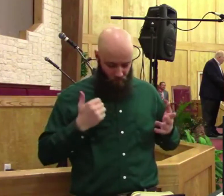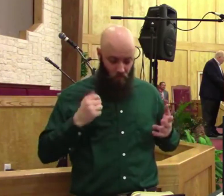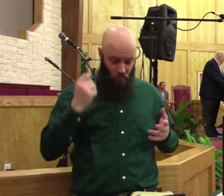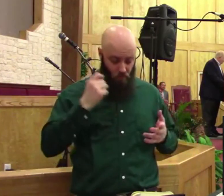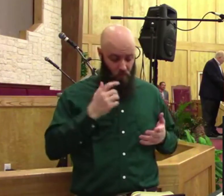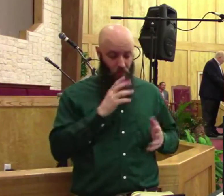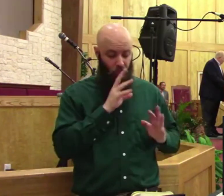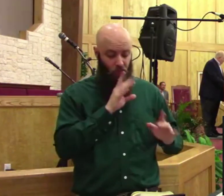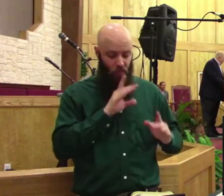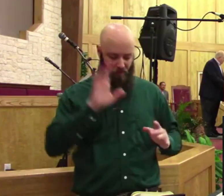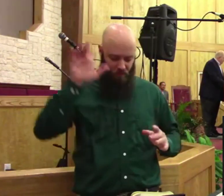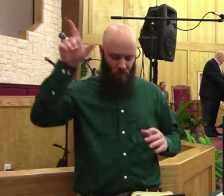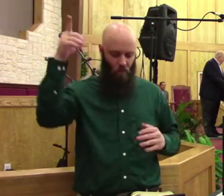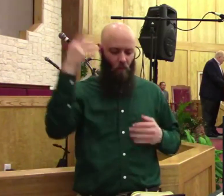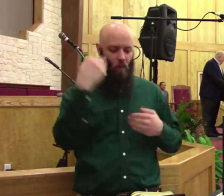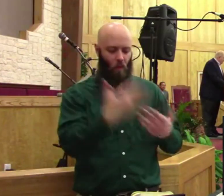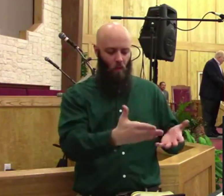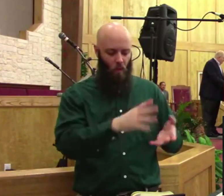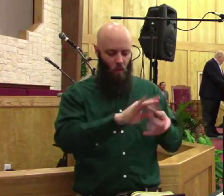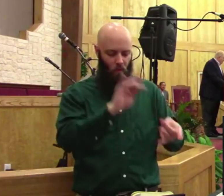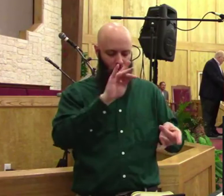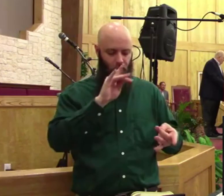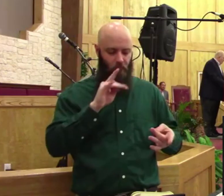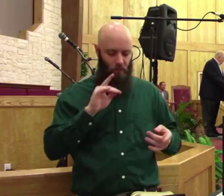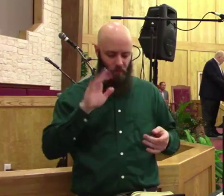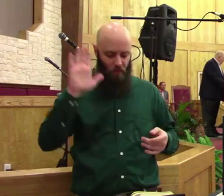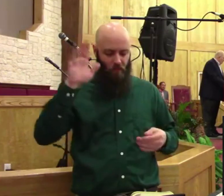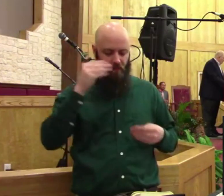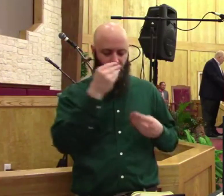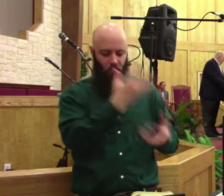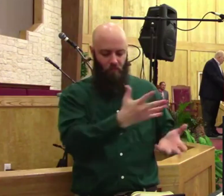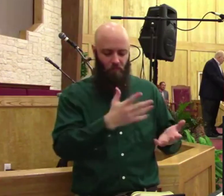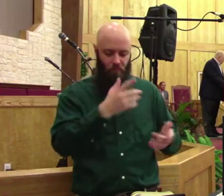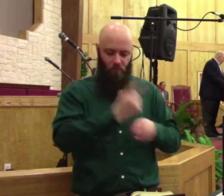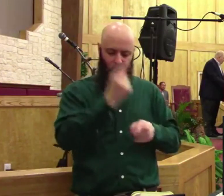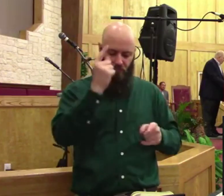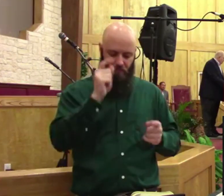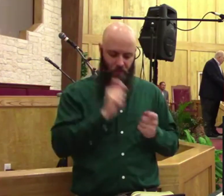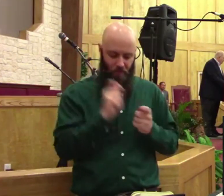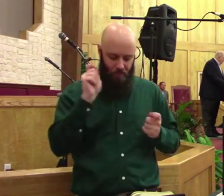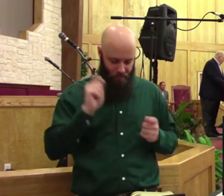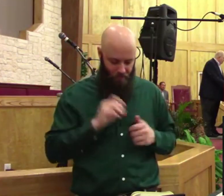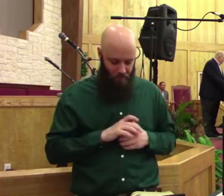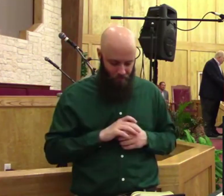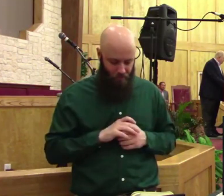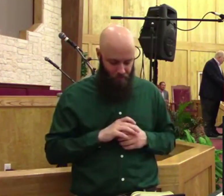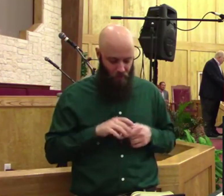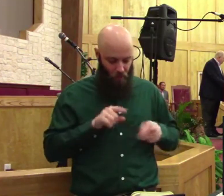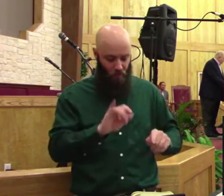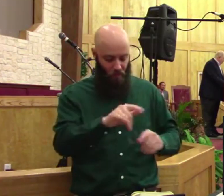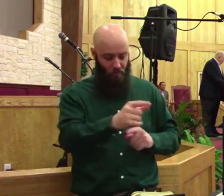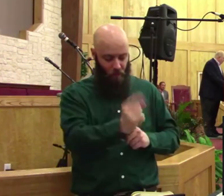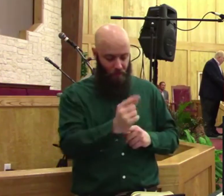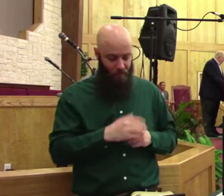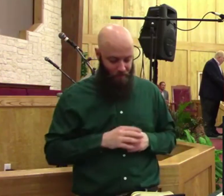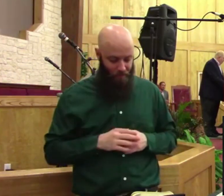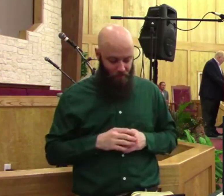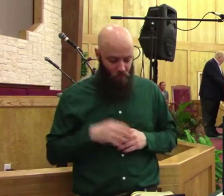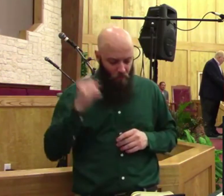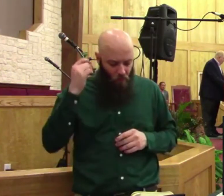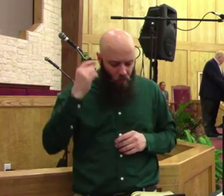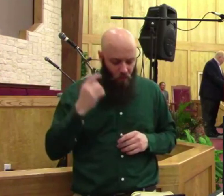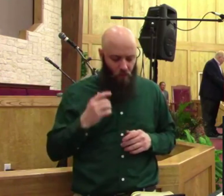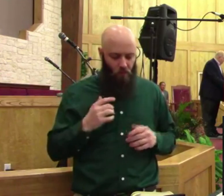you?" And he said to them, "Take care and be on your guard against all covetousness, for one's life does